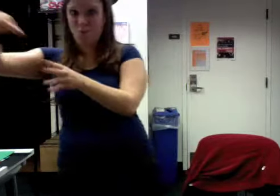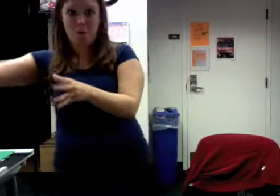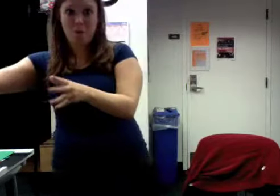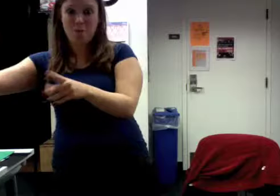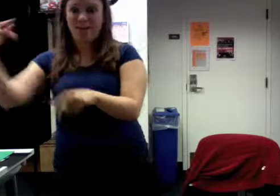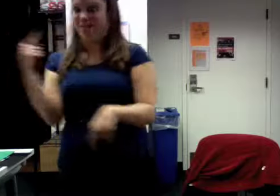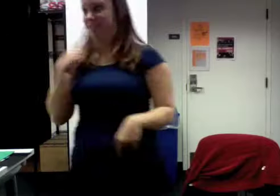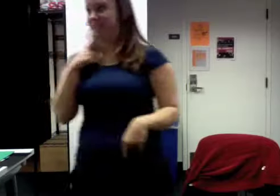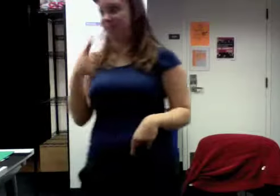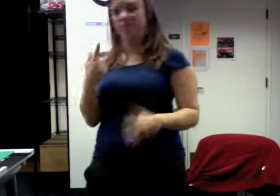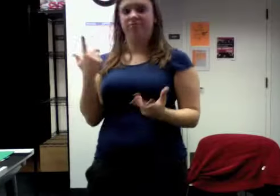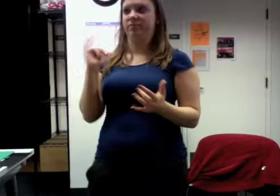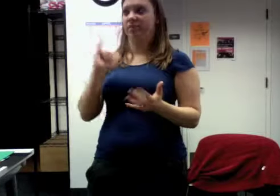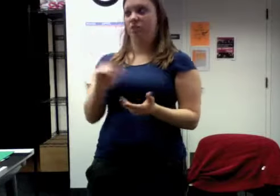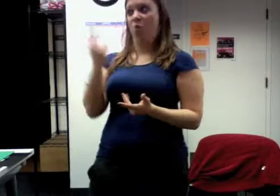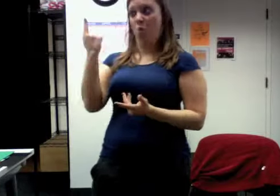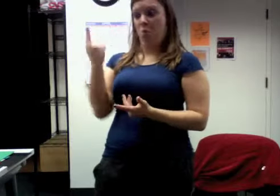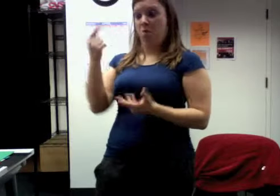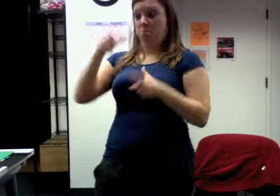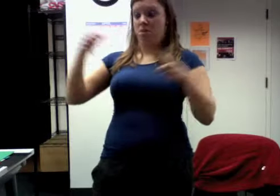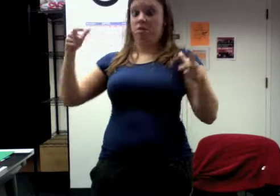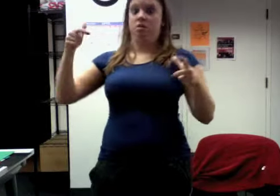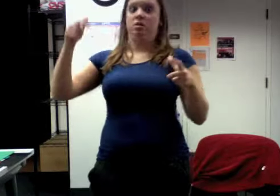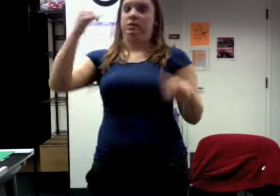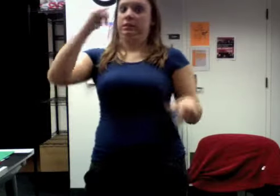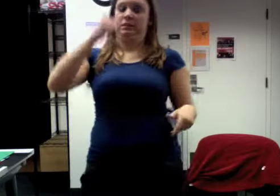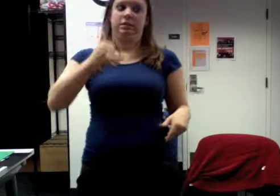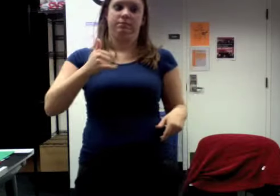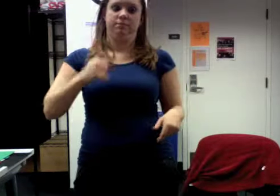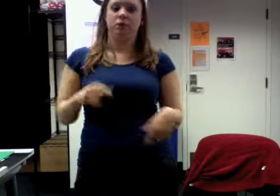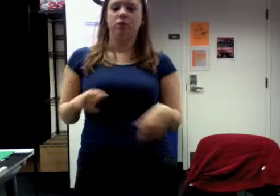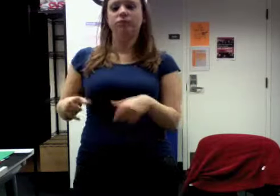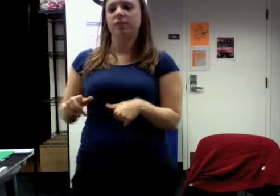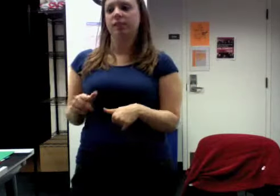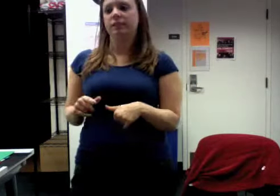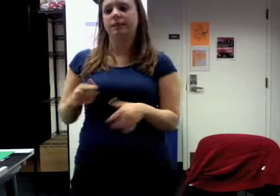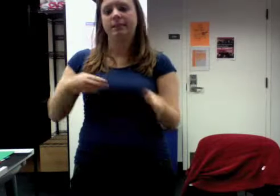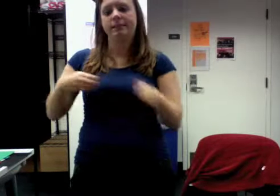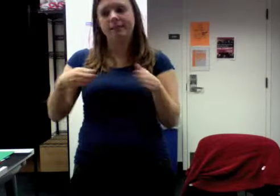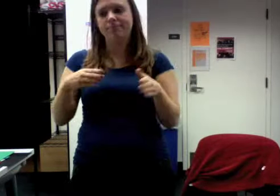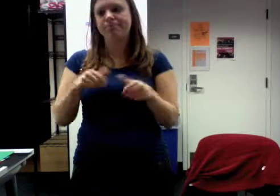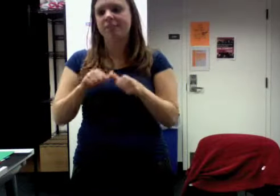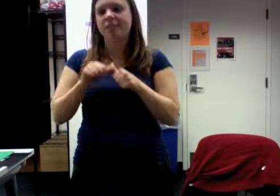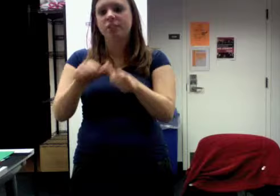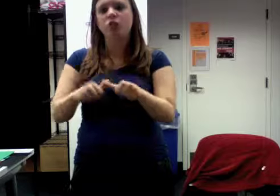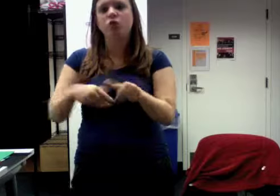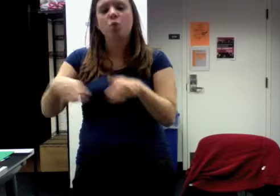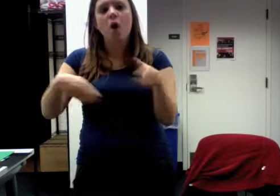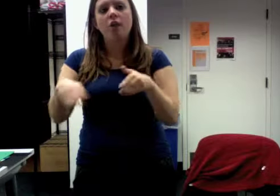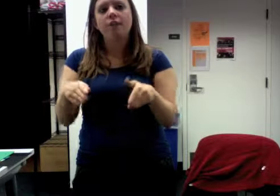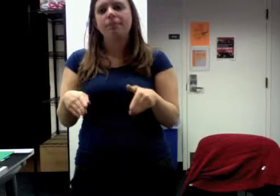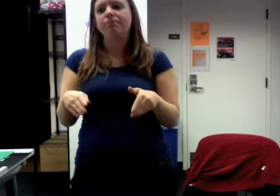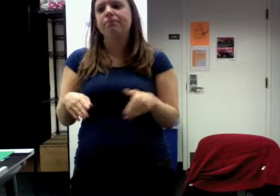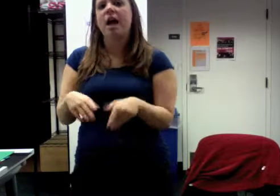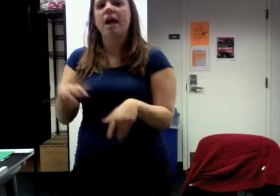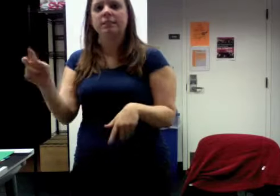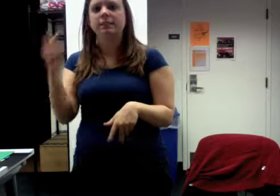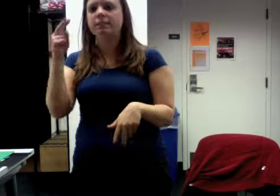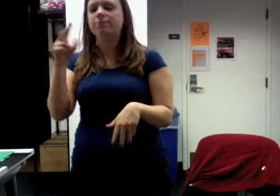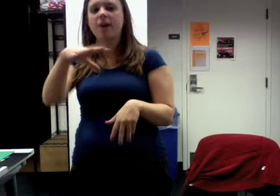with another man, which is fine because he's really tired. Goes to bed. Early next morning, he wakes up. There's this huge racket. He rubs his eyes,